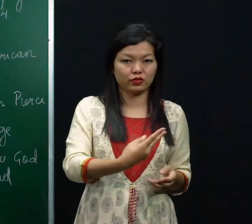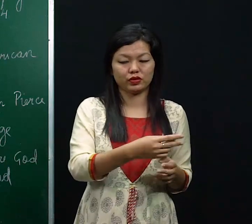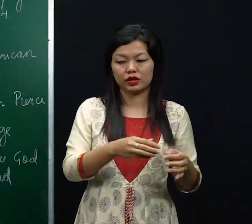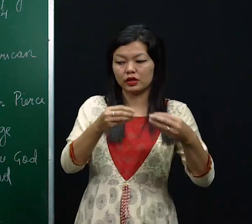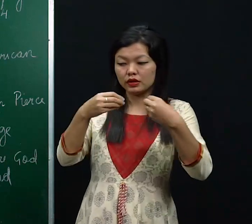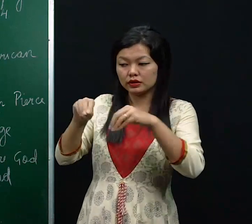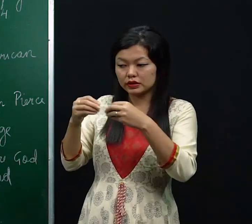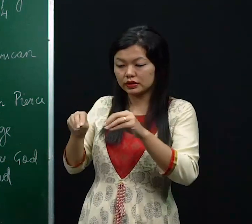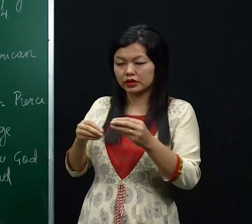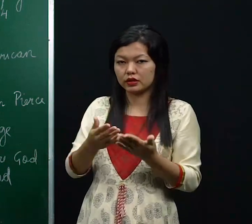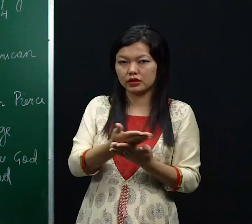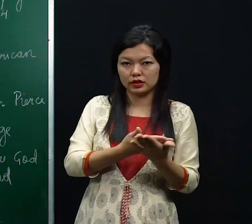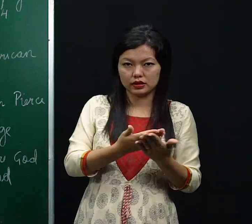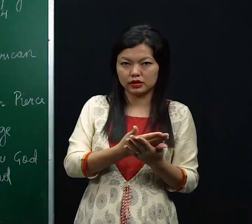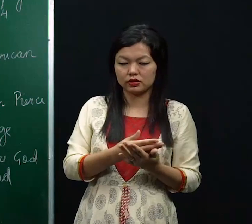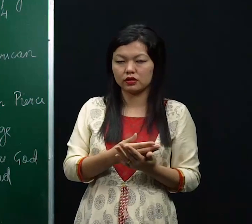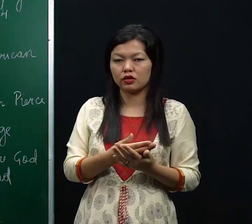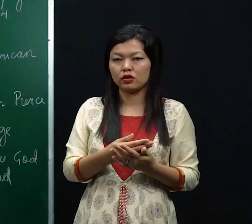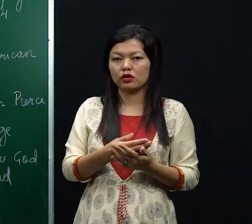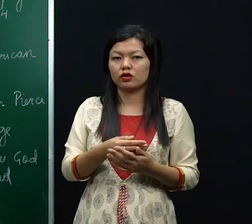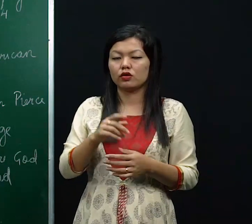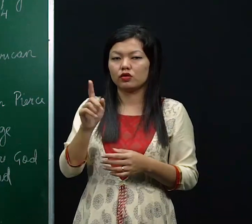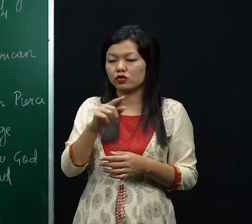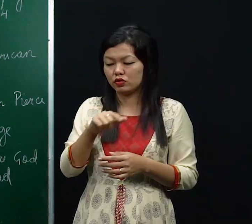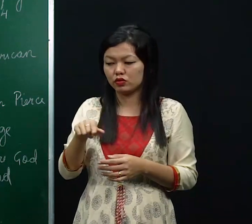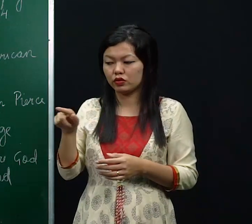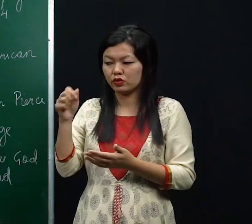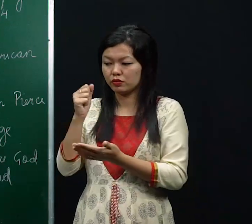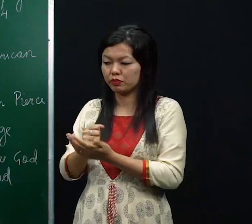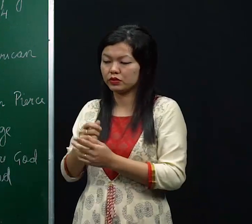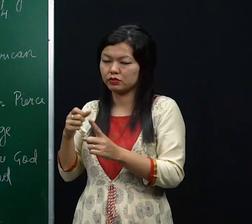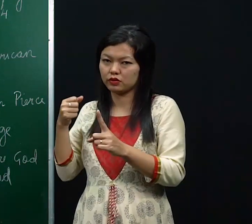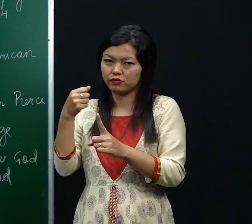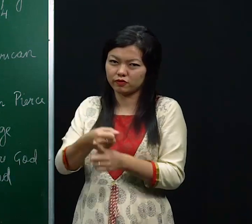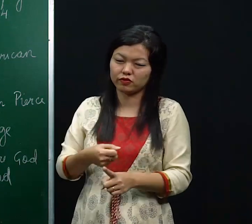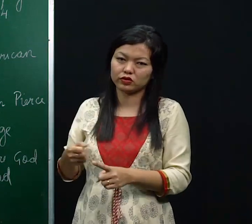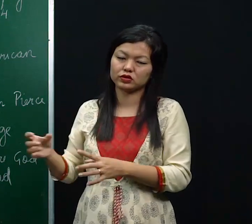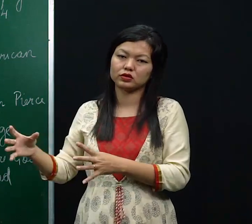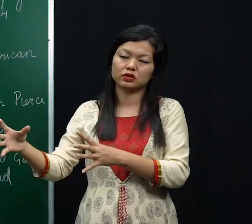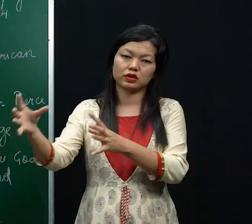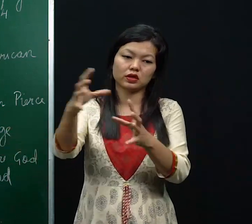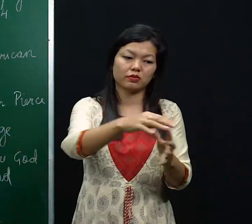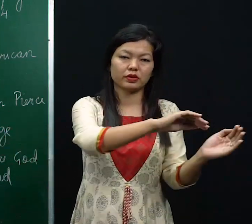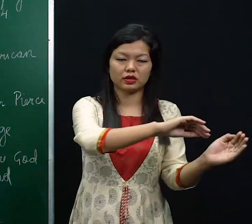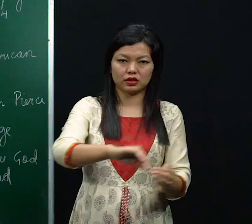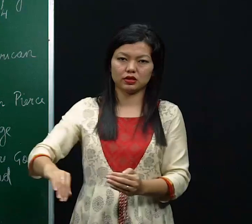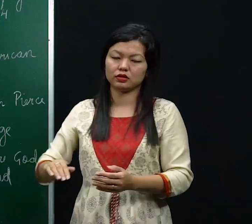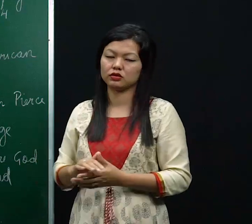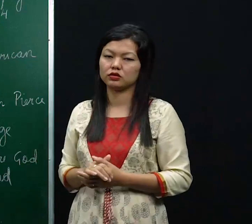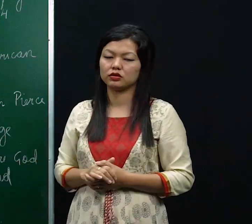the Native Americans are like the mist in front of the morning sun. You know what is mist, right?